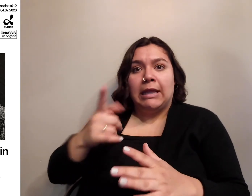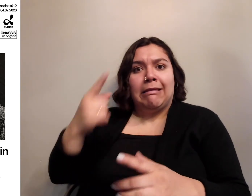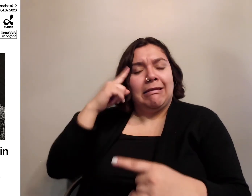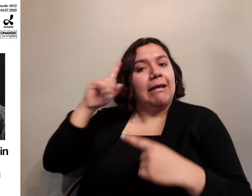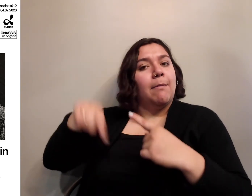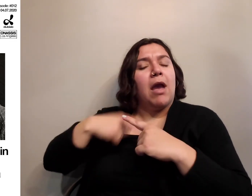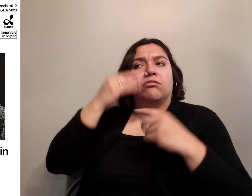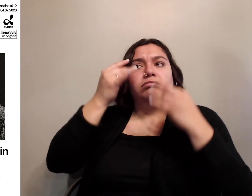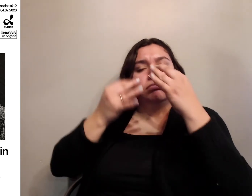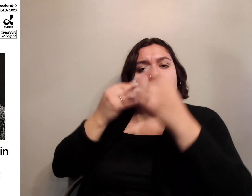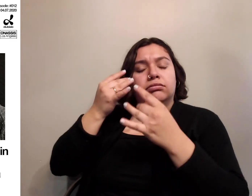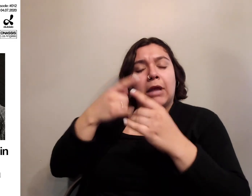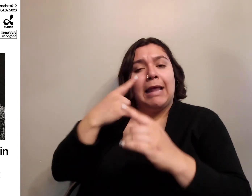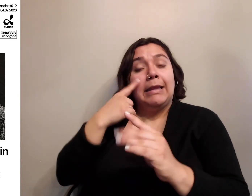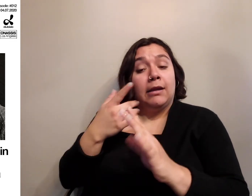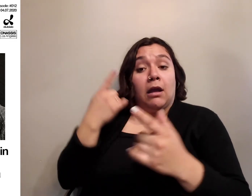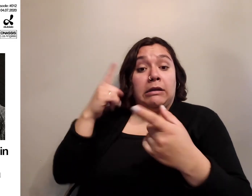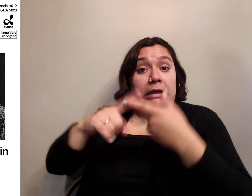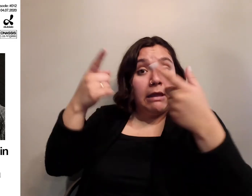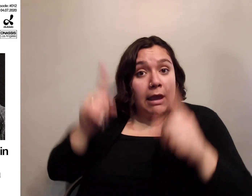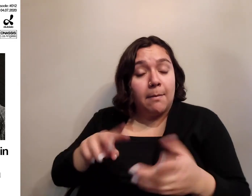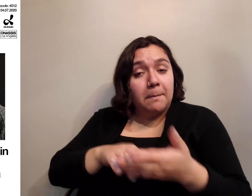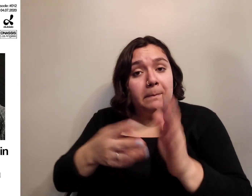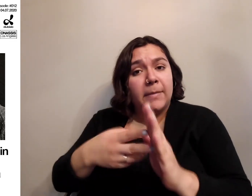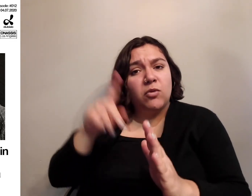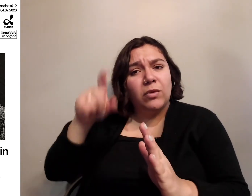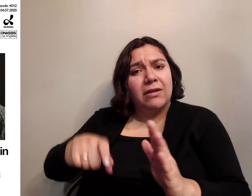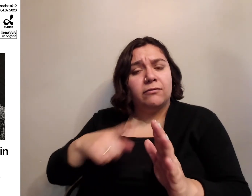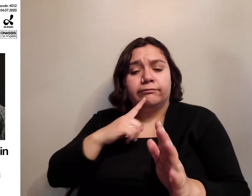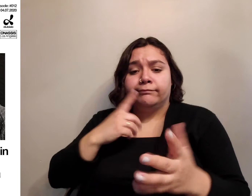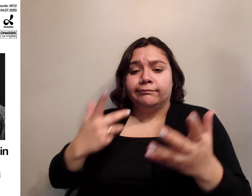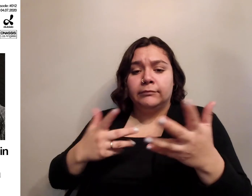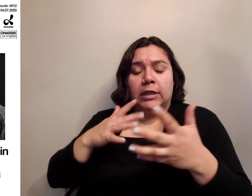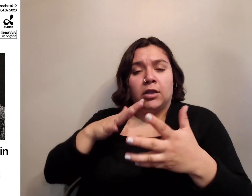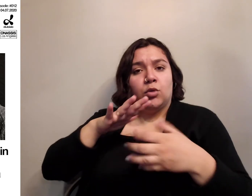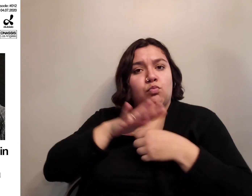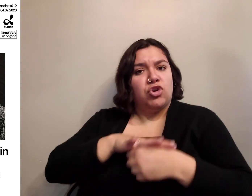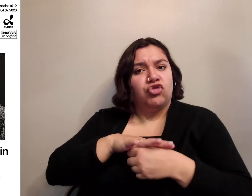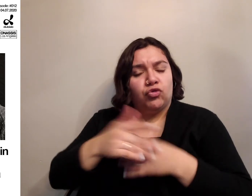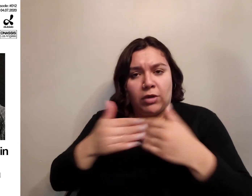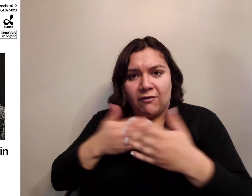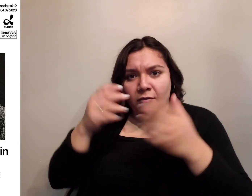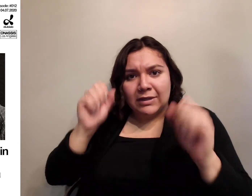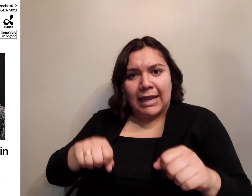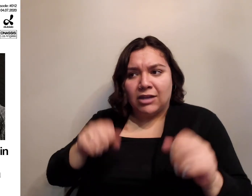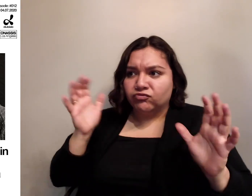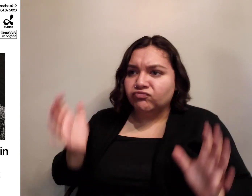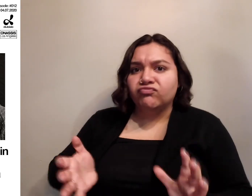in the meantime, that we have to pressure to whatever extent that we can